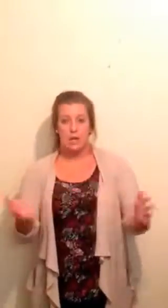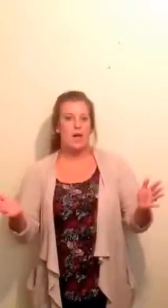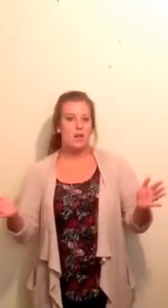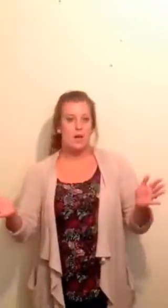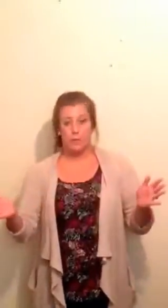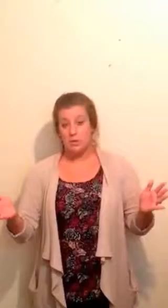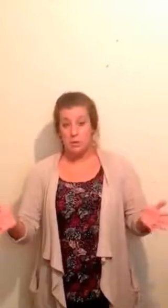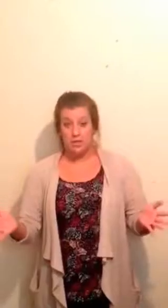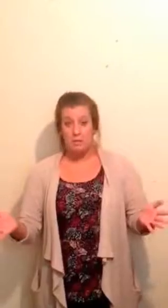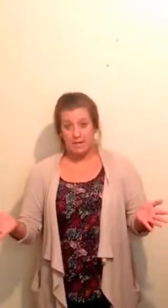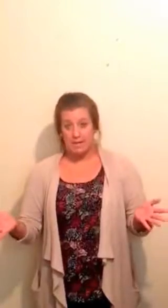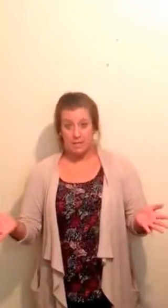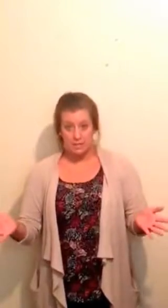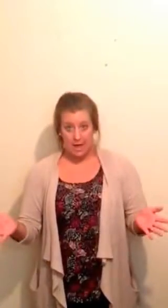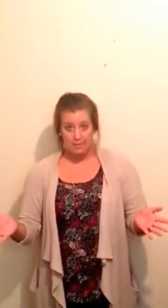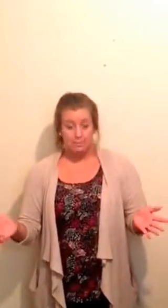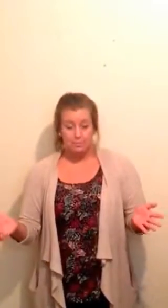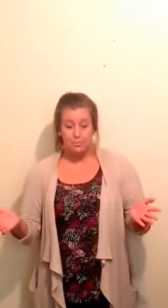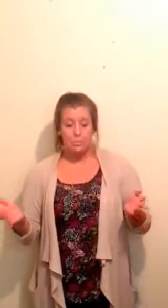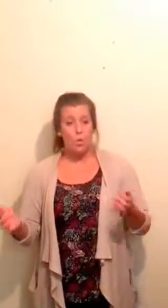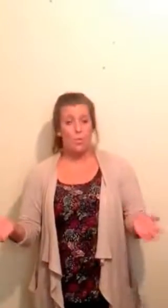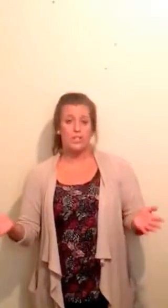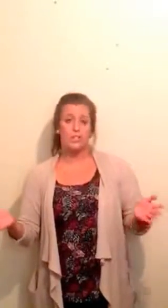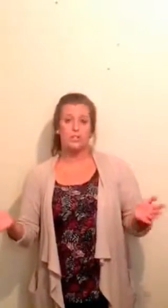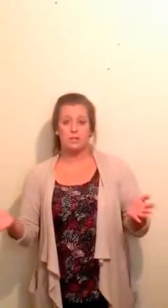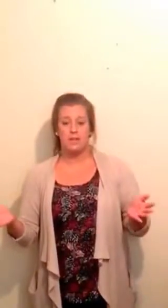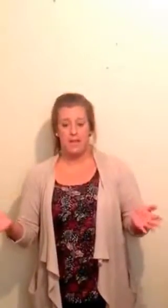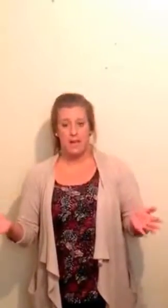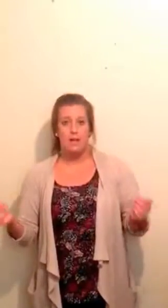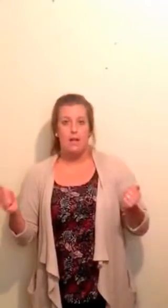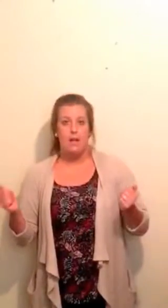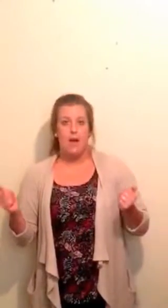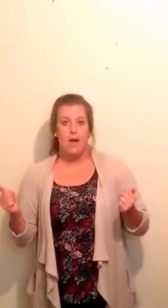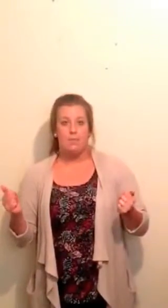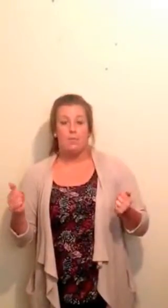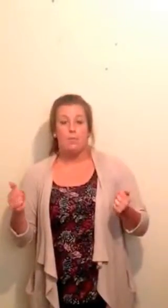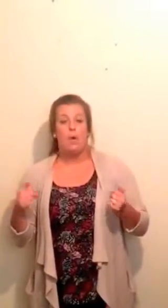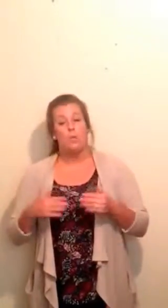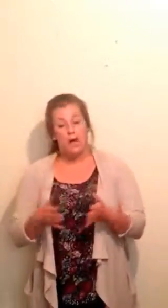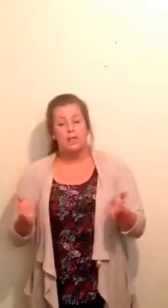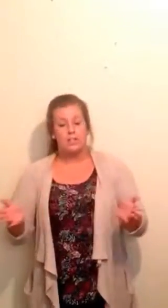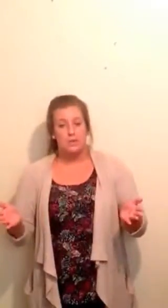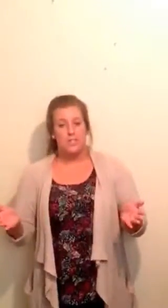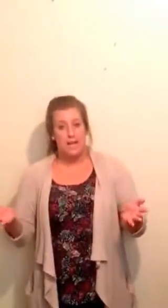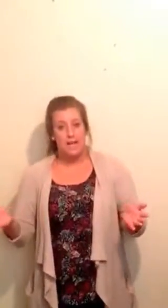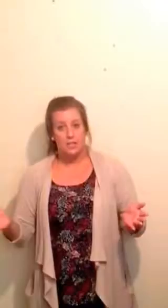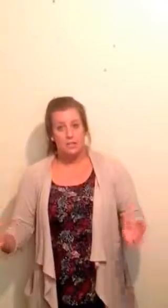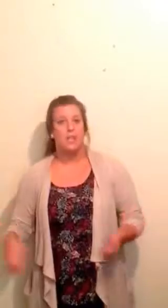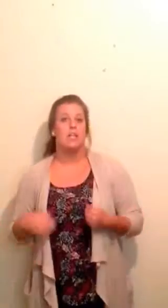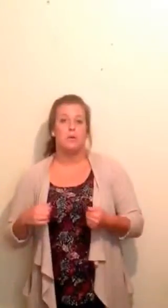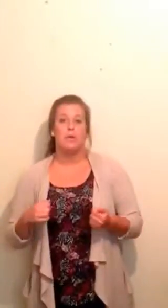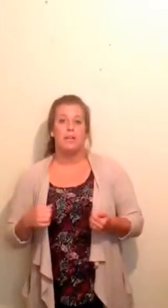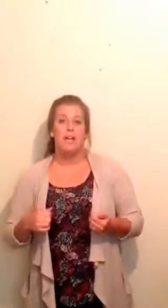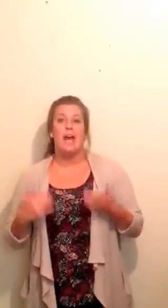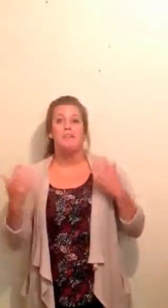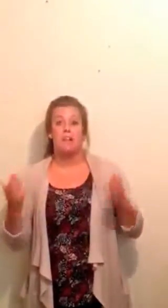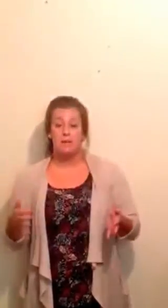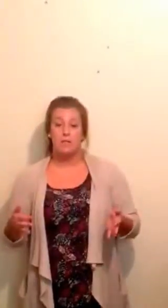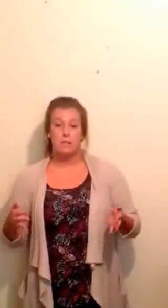ahead and you'll have about 20 minutes to do that. Once you're done with that, well, while you're doing that actually, you are going to have a notes